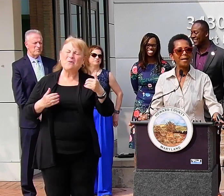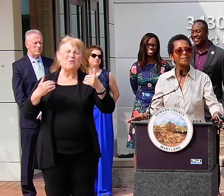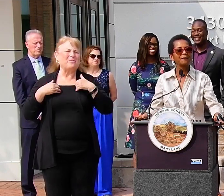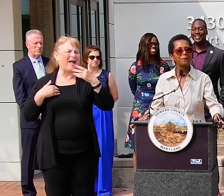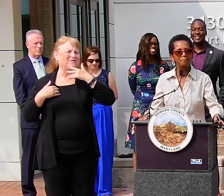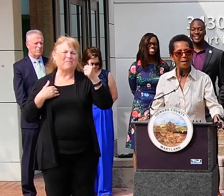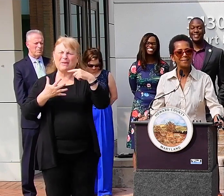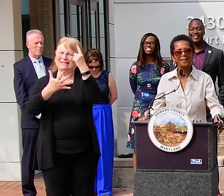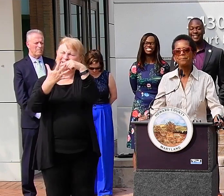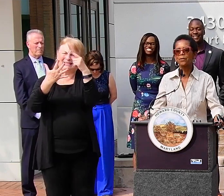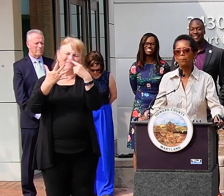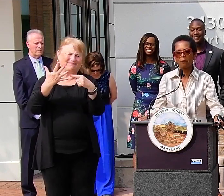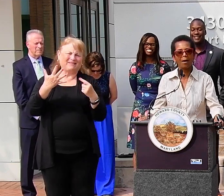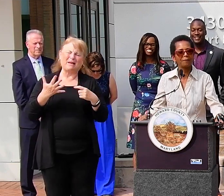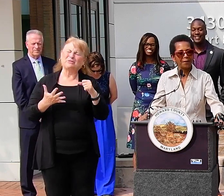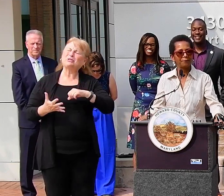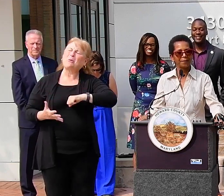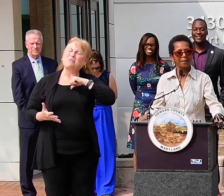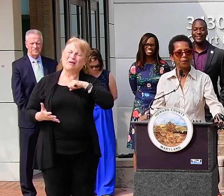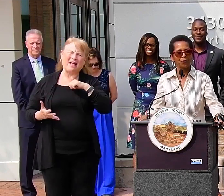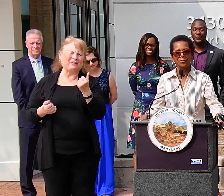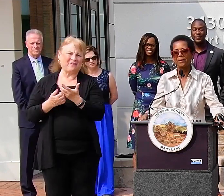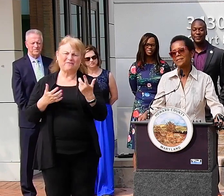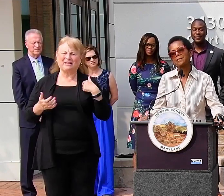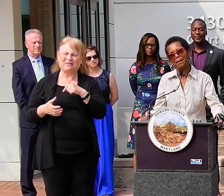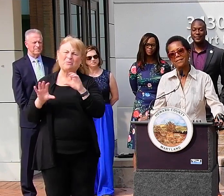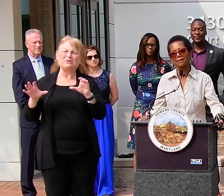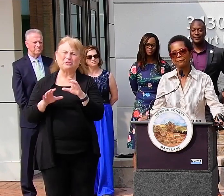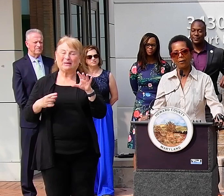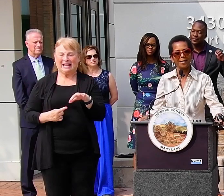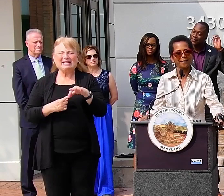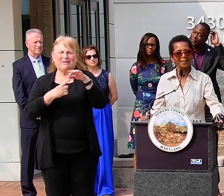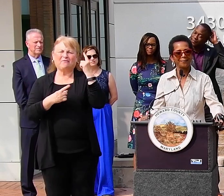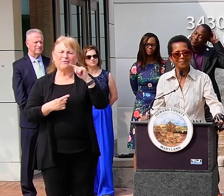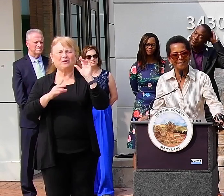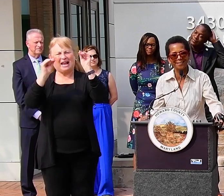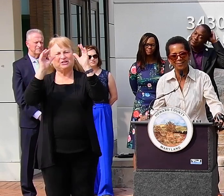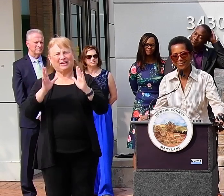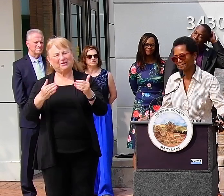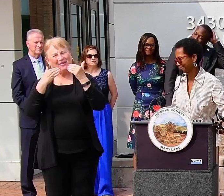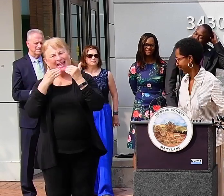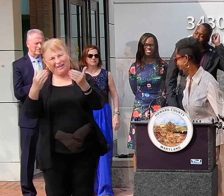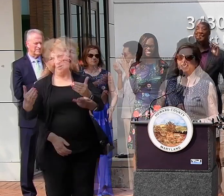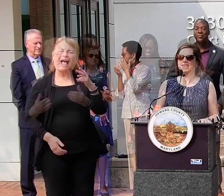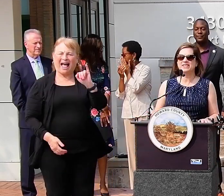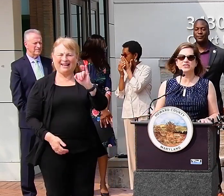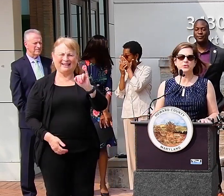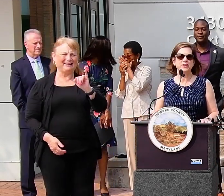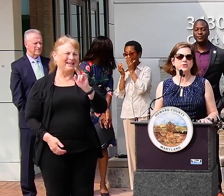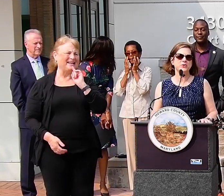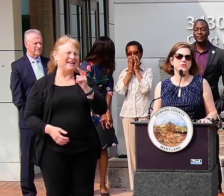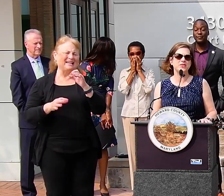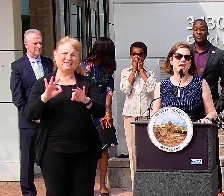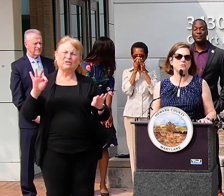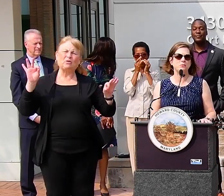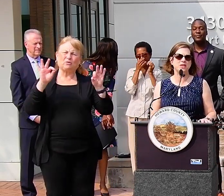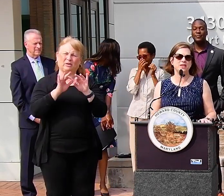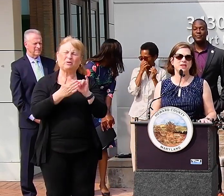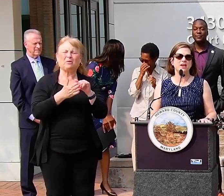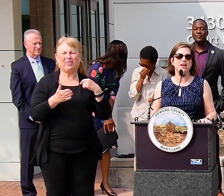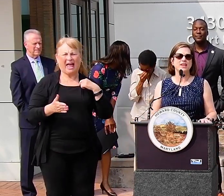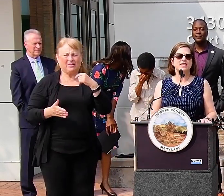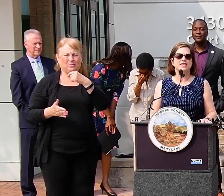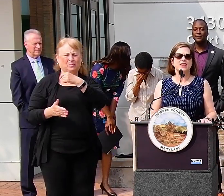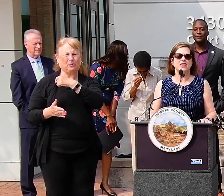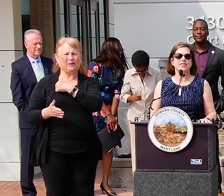got the best of the best, and I'm so proud of everything that we're doing, especially for our educators. Thank you. It's critical that